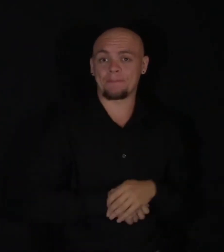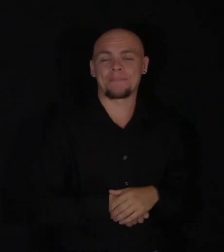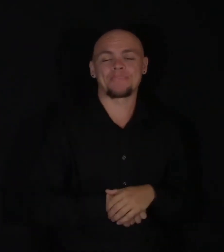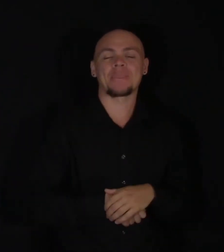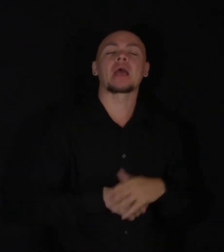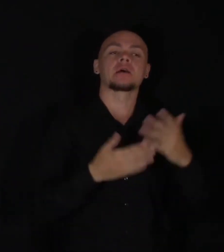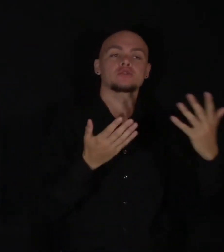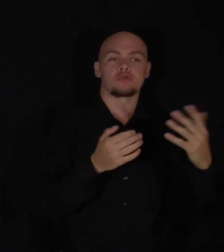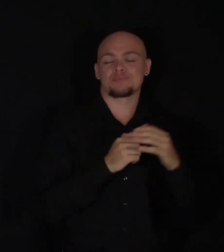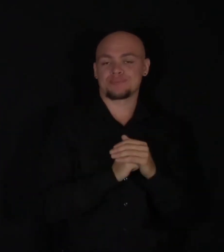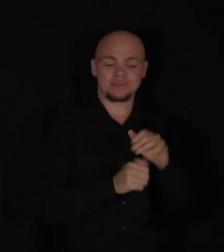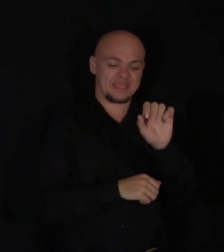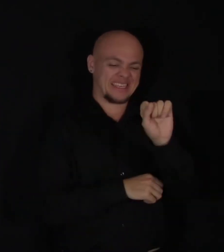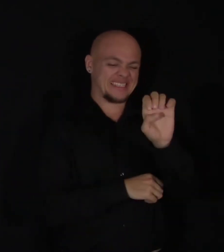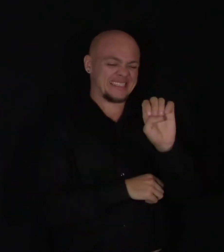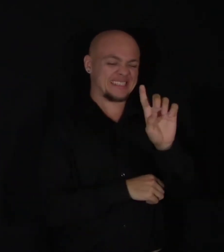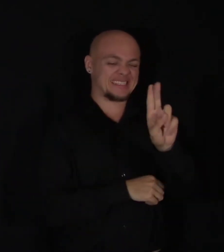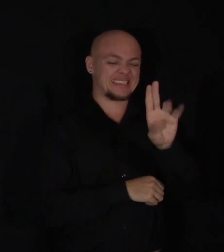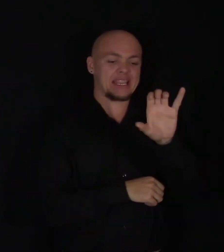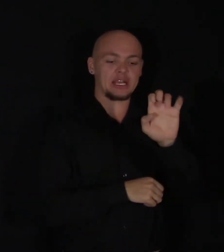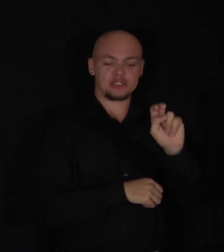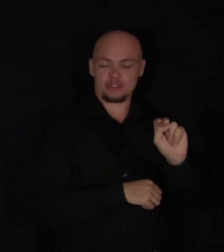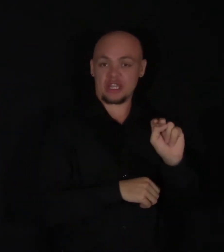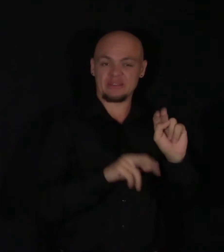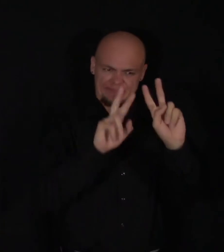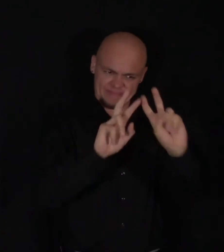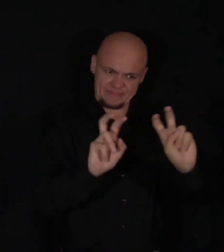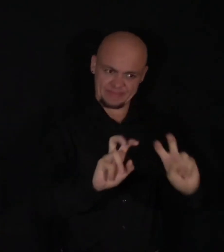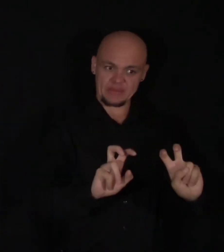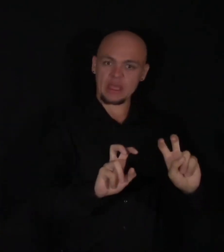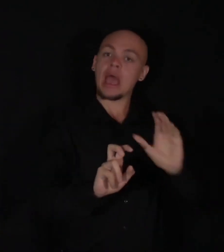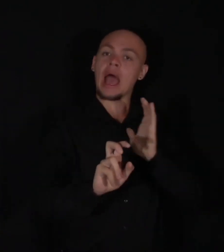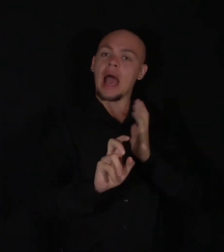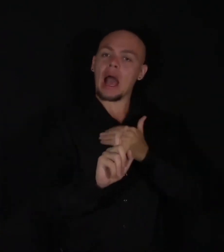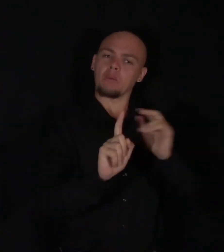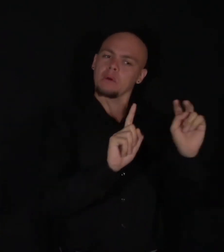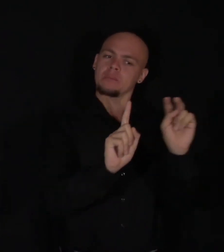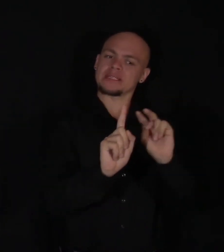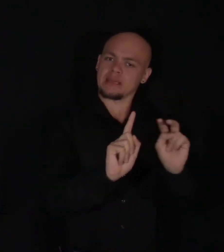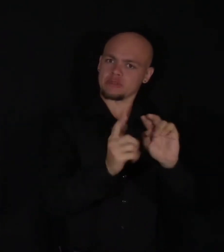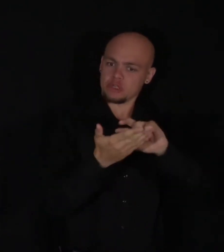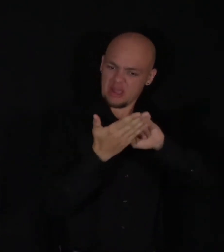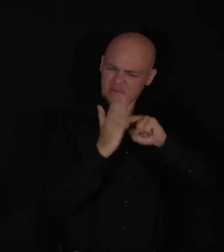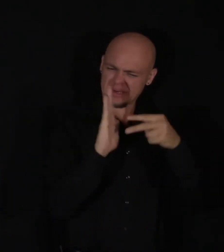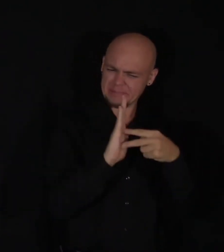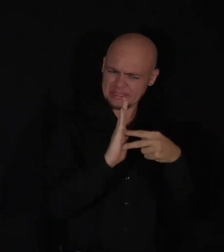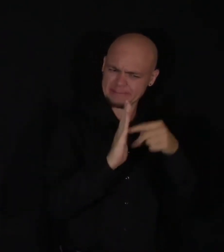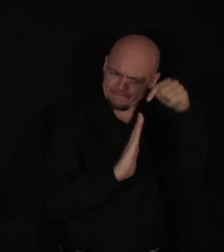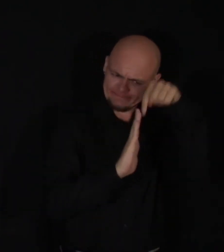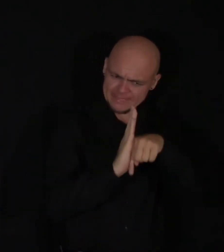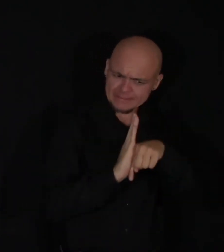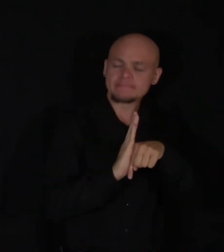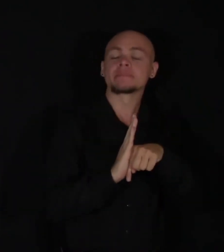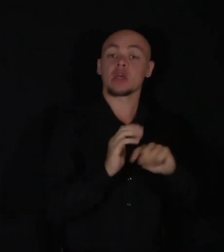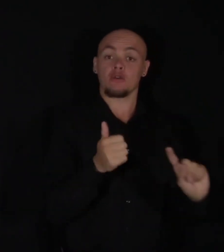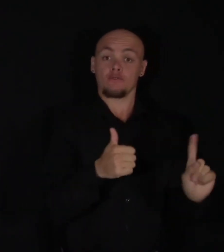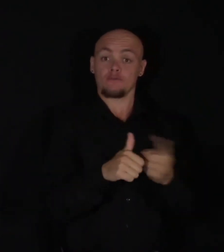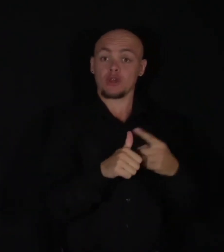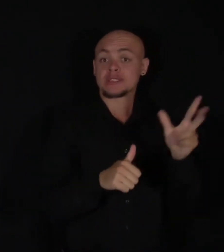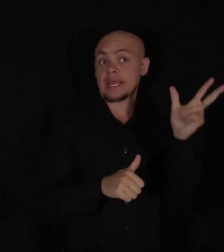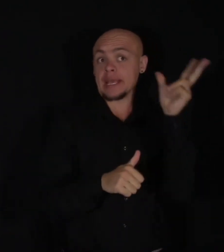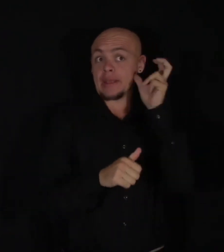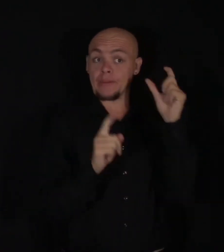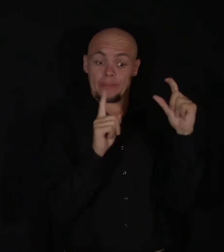So let's examine seduction for a second, and let's take a look at our perception of seduction, what it all means. When we first hear the